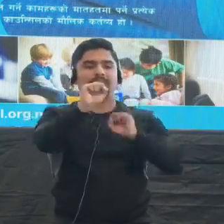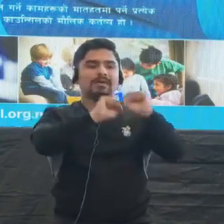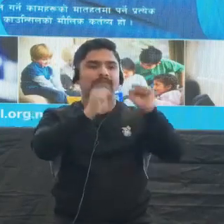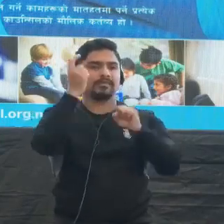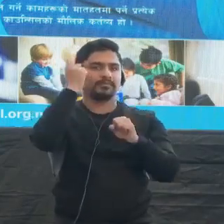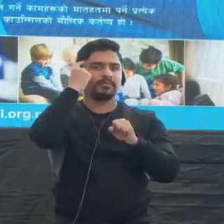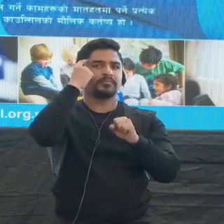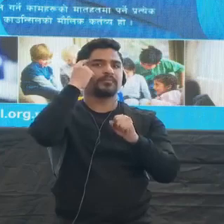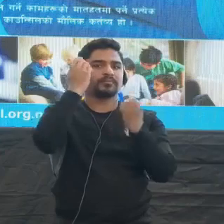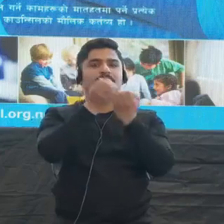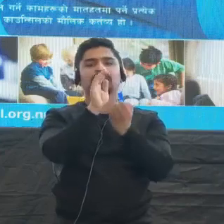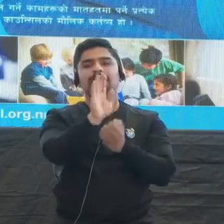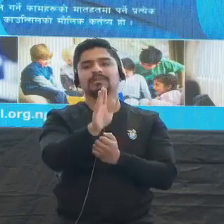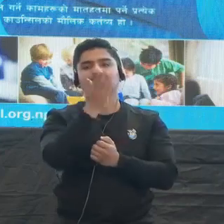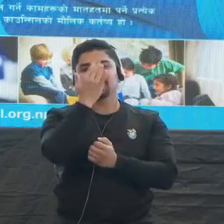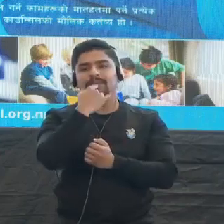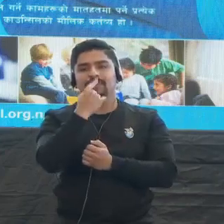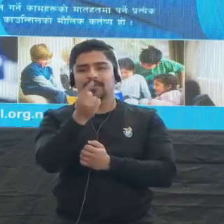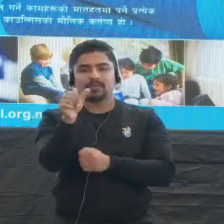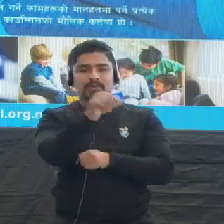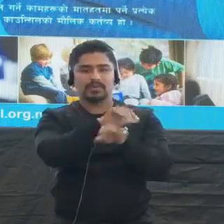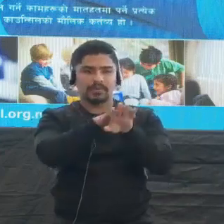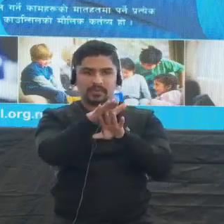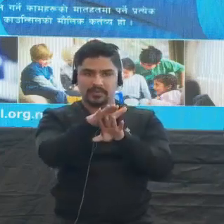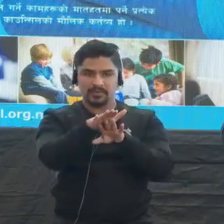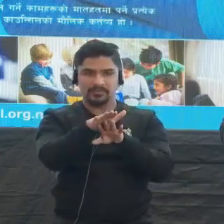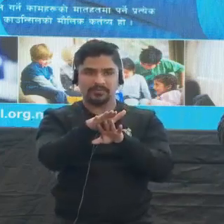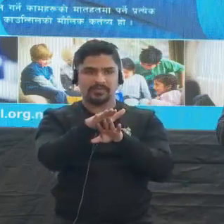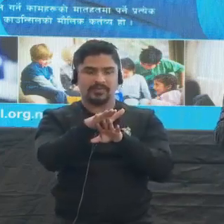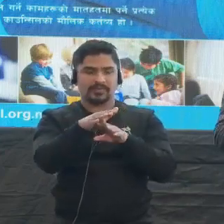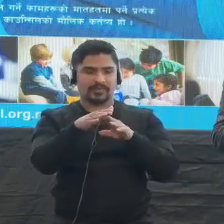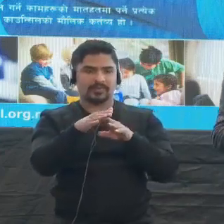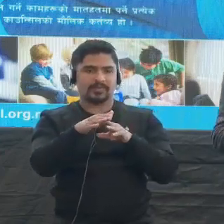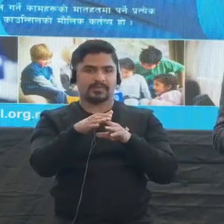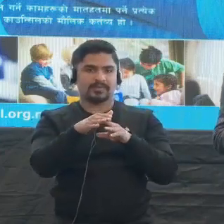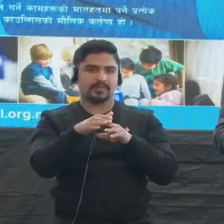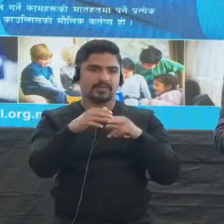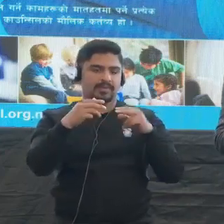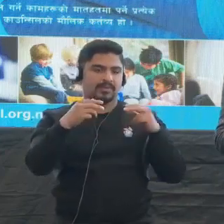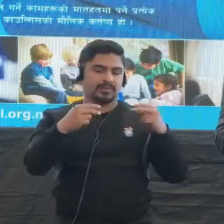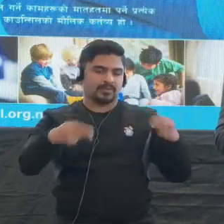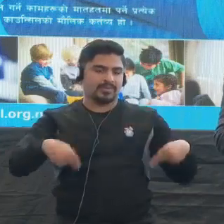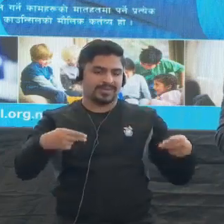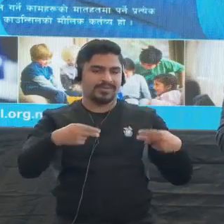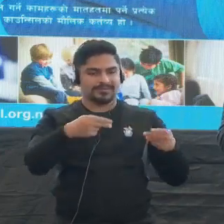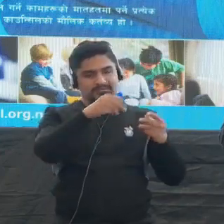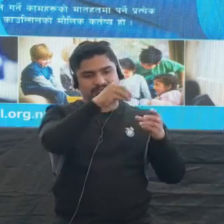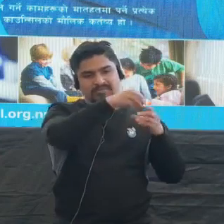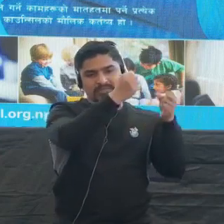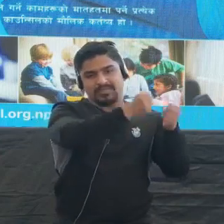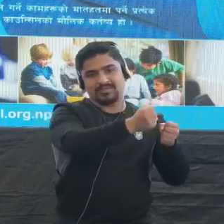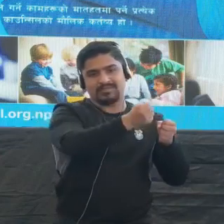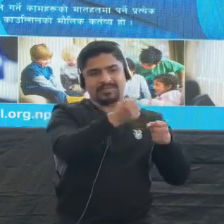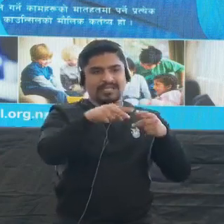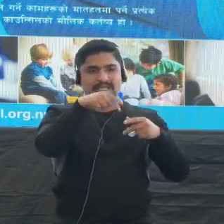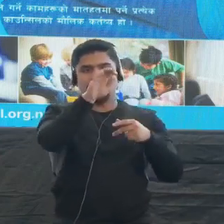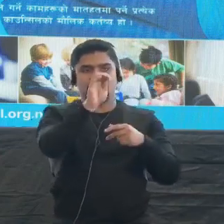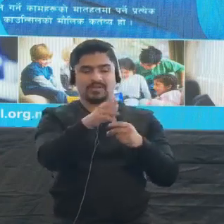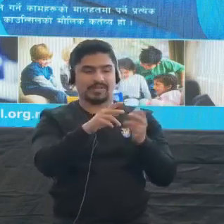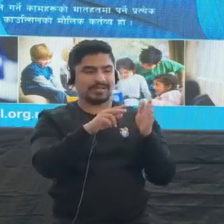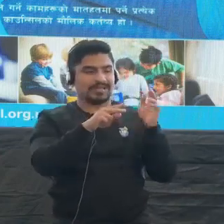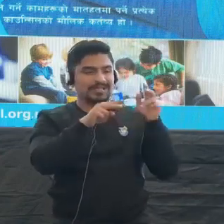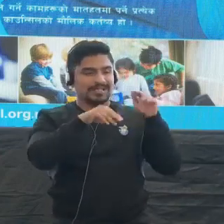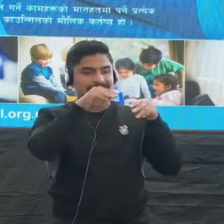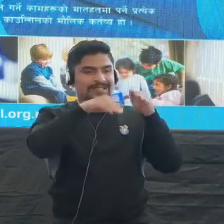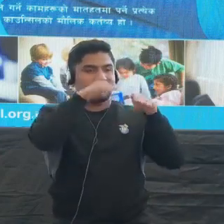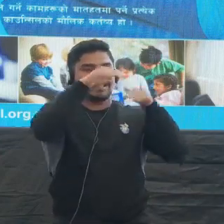Because they are confined with wheelchair, can't walk, can't get up steps, can't walk, can't see